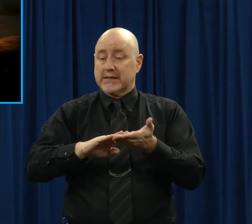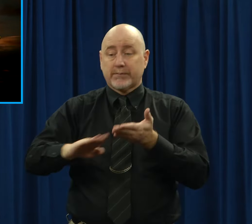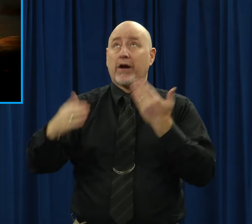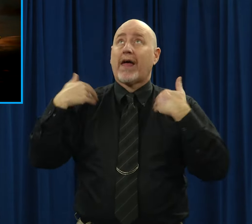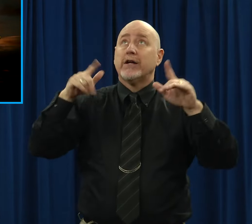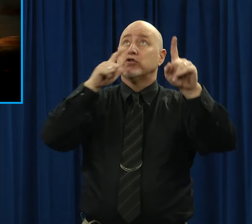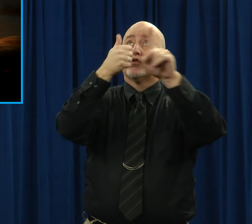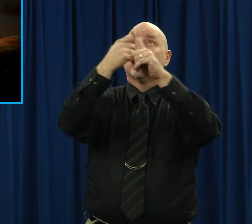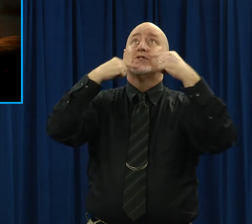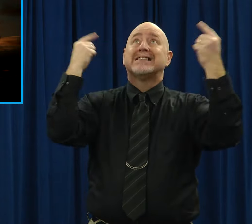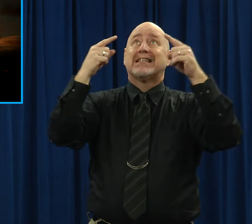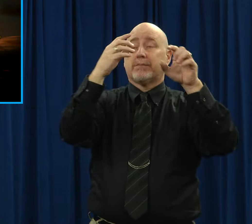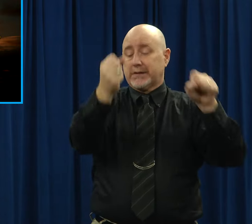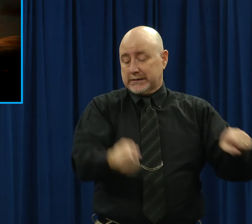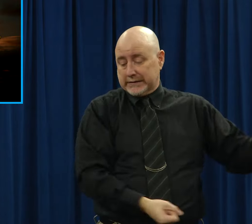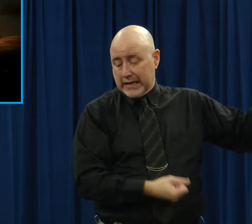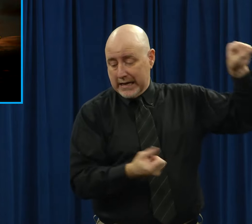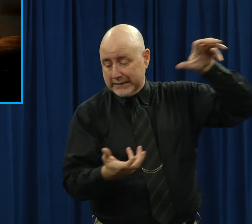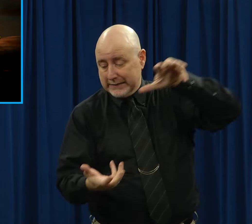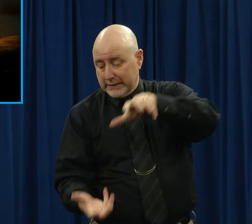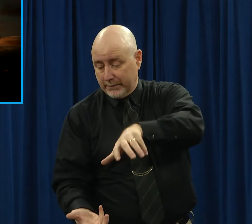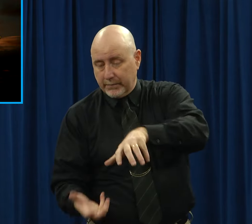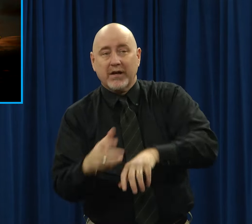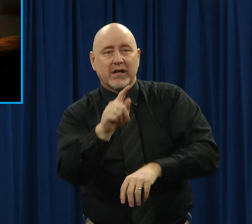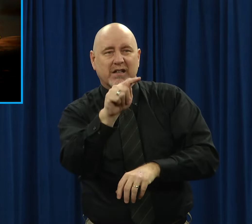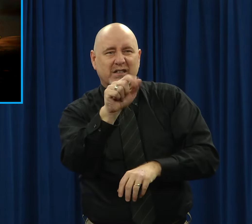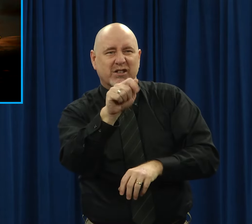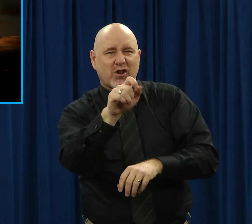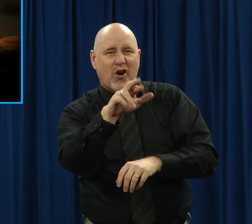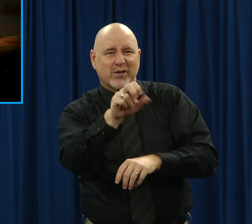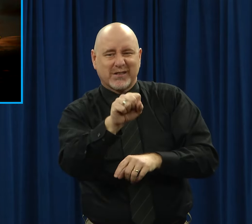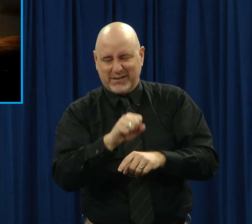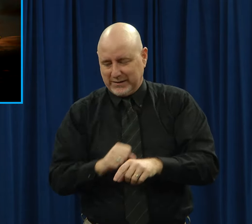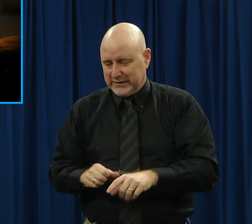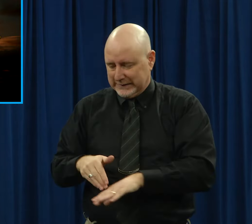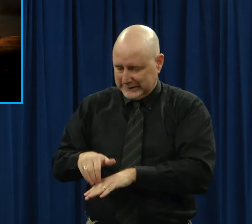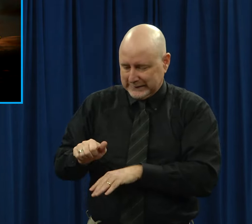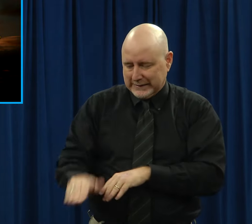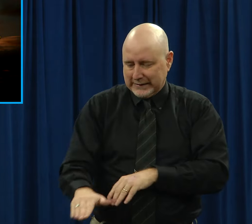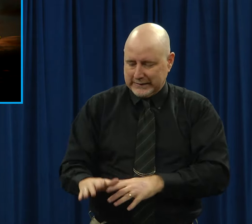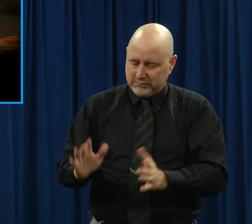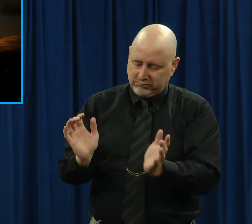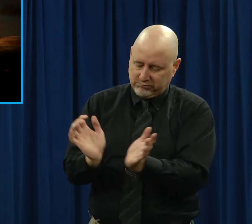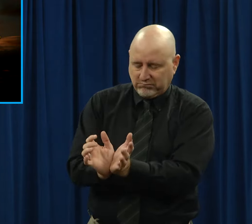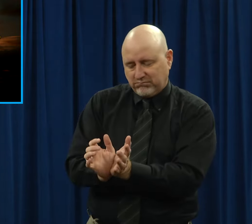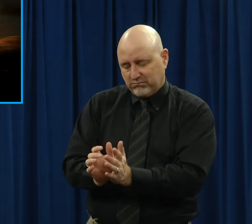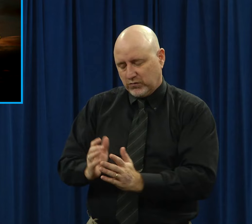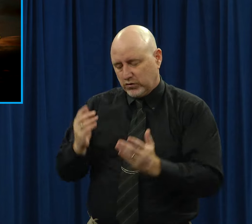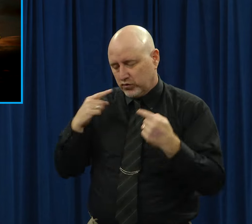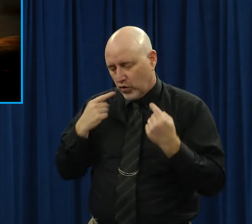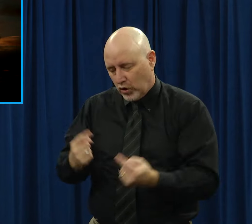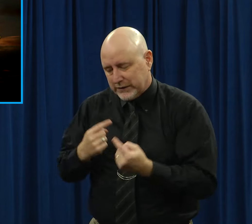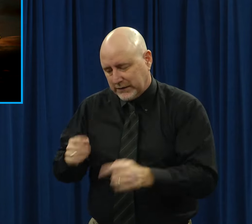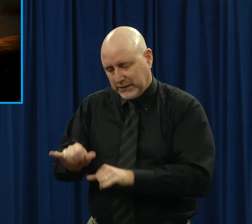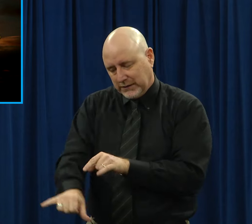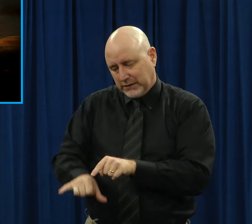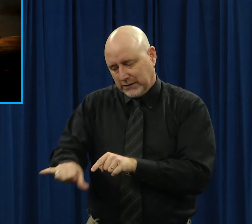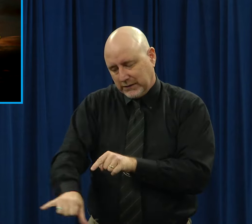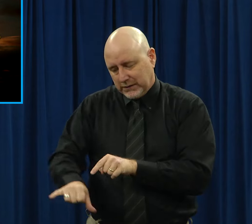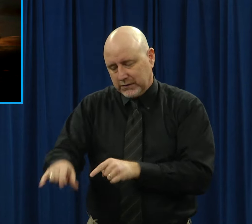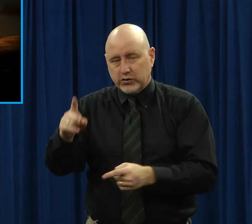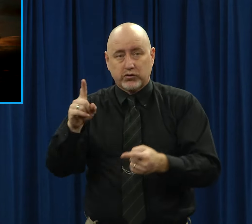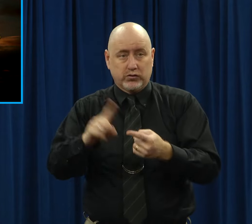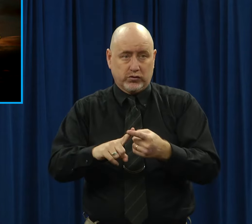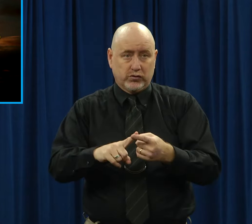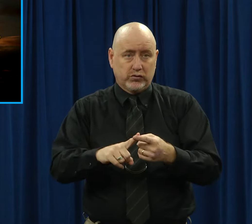God spared not the angels that sinned, but cast them down to Tartarus and delivered them into chains of darkness to